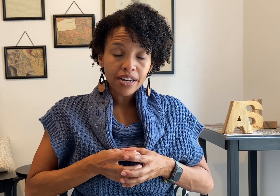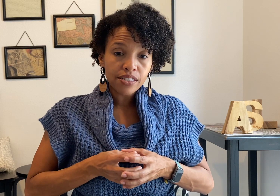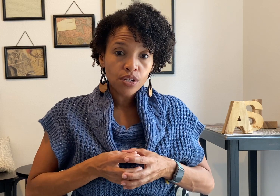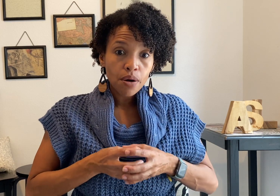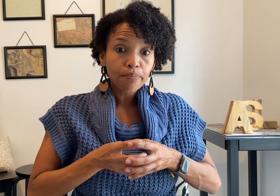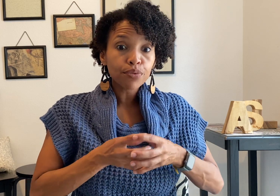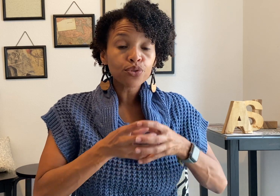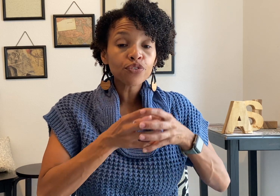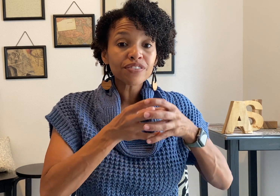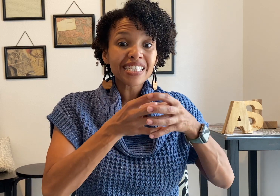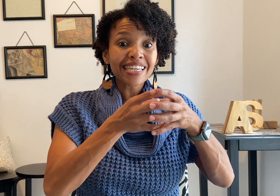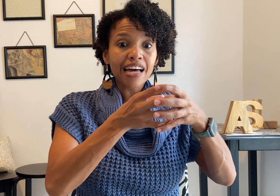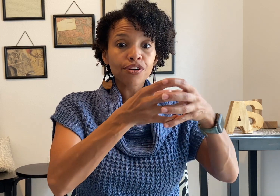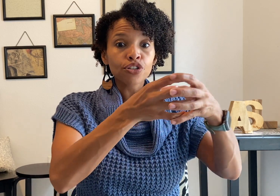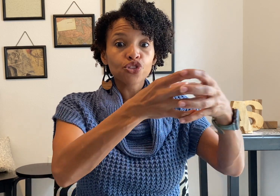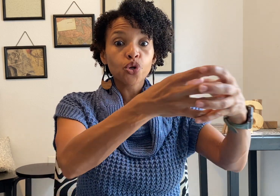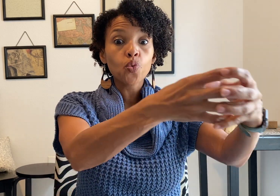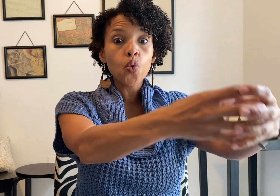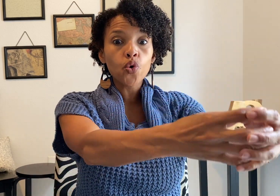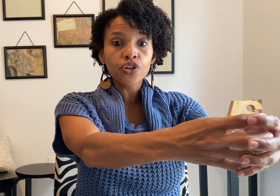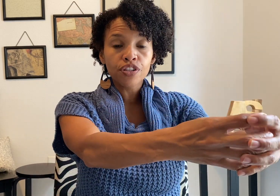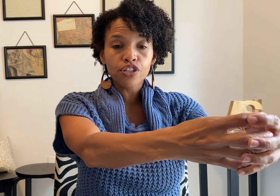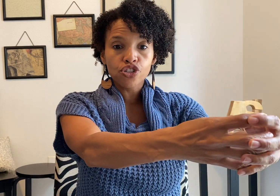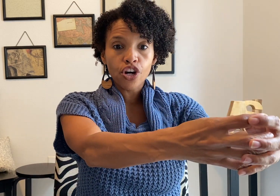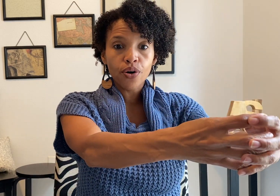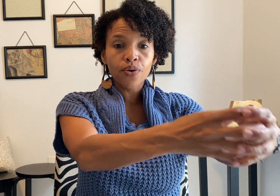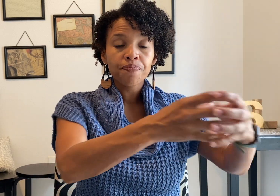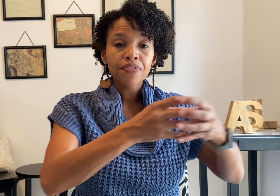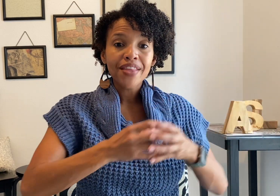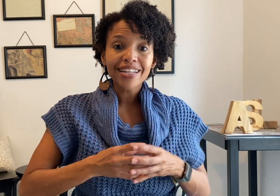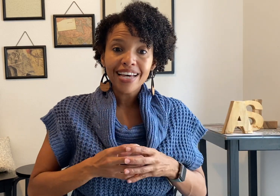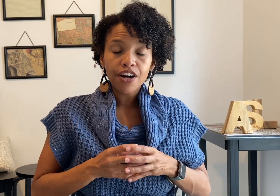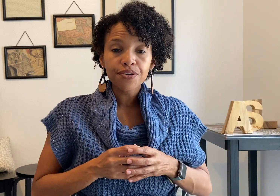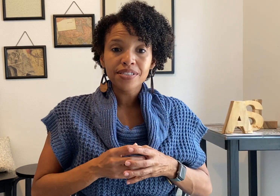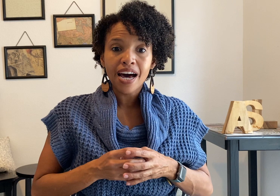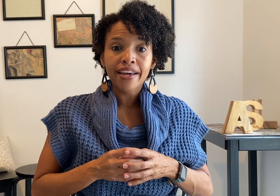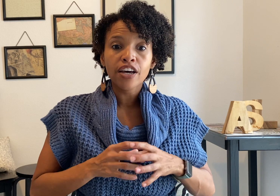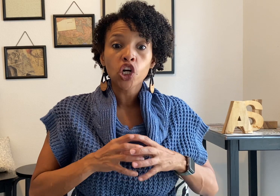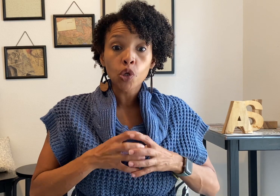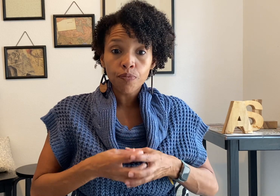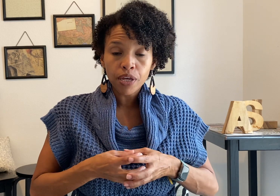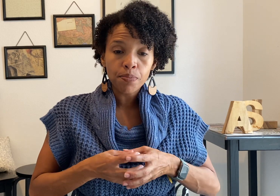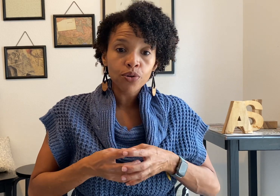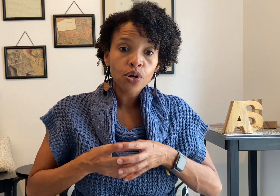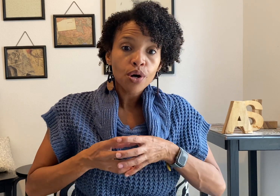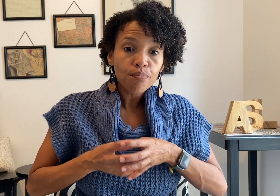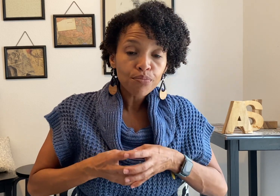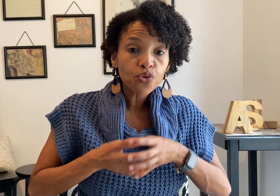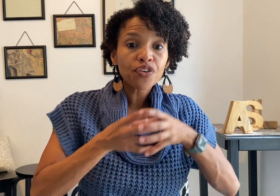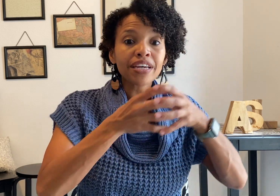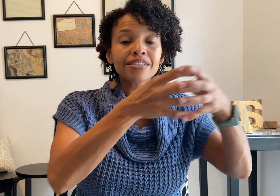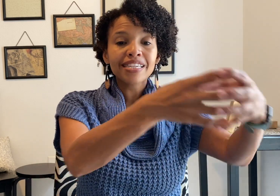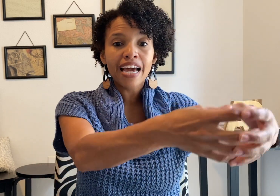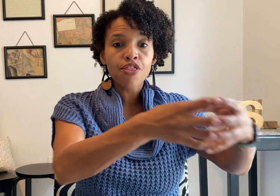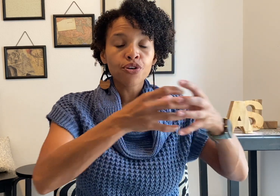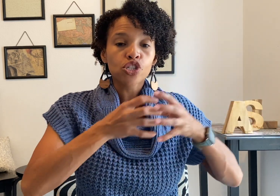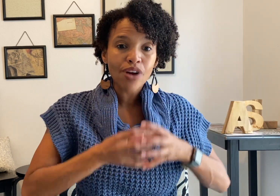us move together toward the show. That's how you sign a group of people moving together,